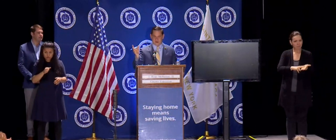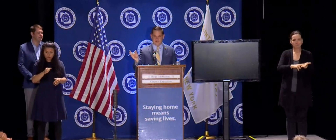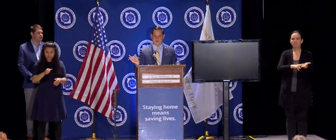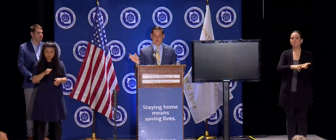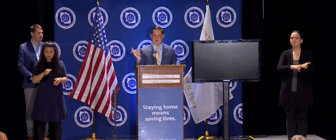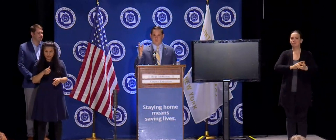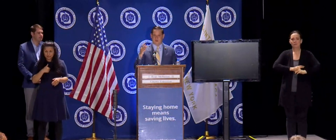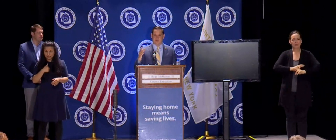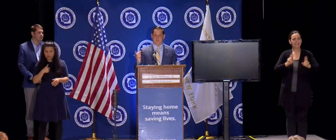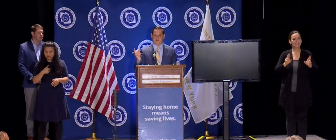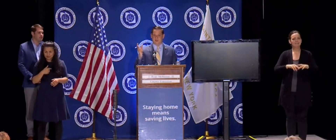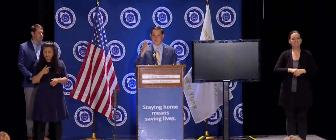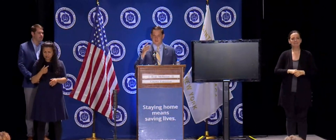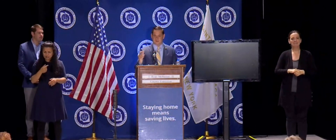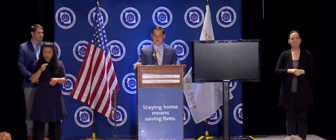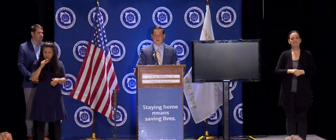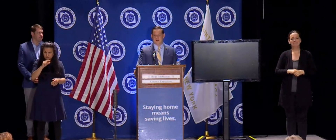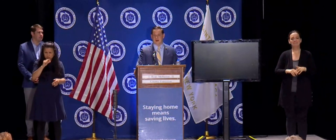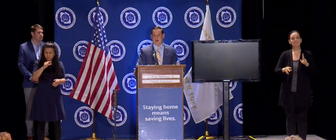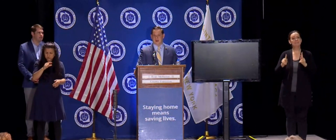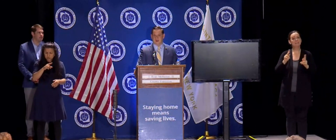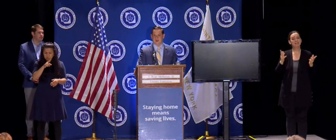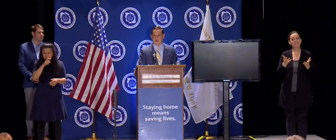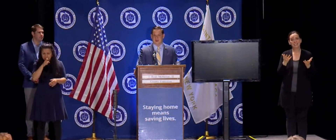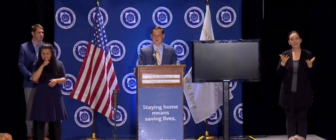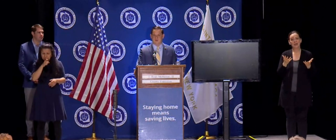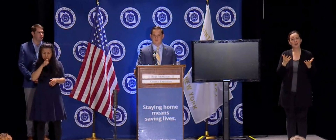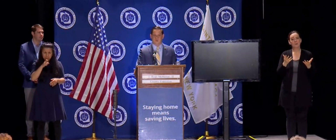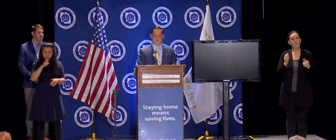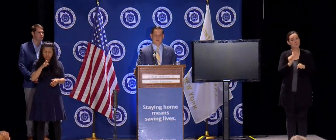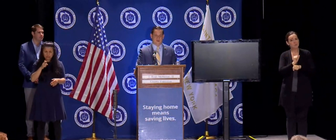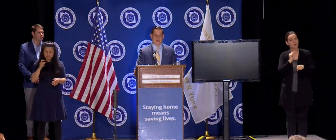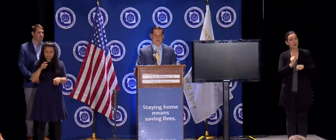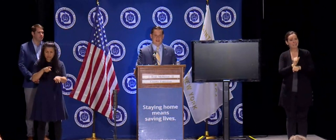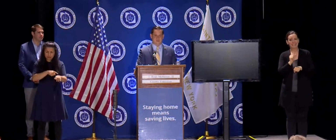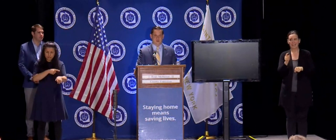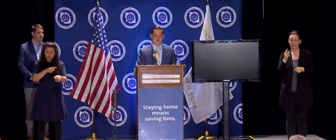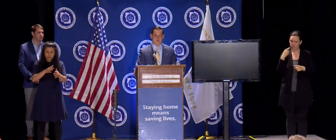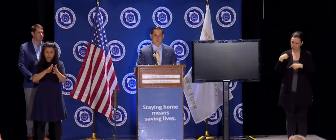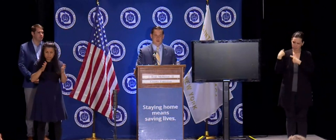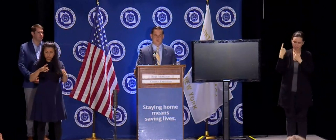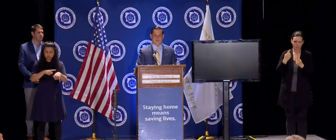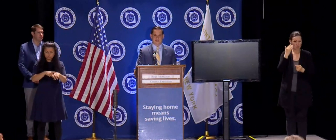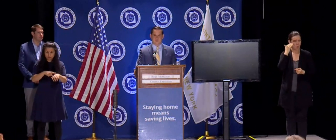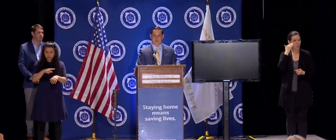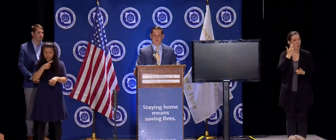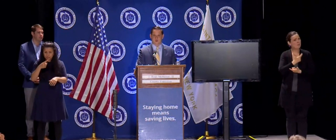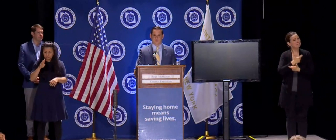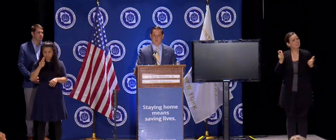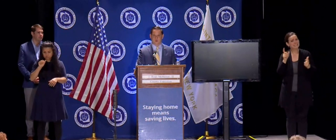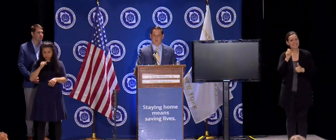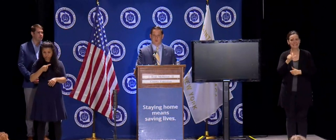Everybody here has seen or worked on big deals, and a lot of times our communities come in second place or third